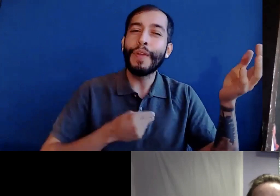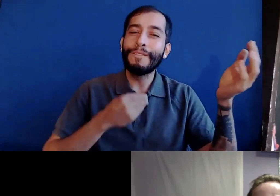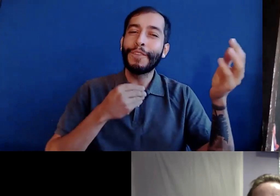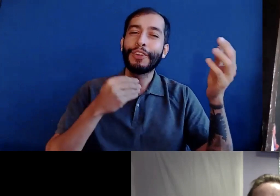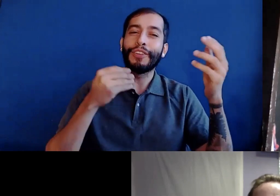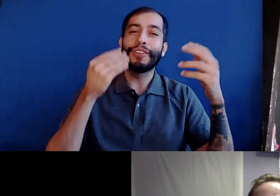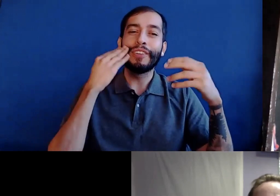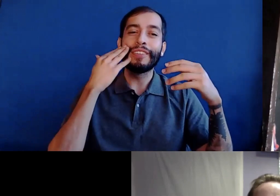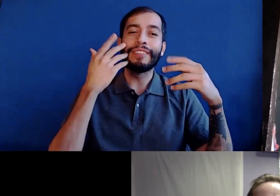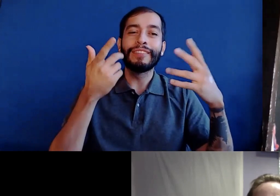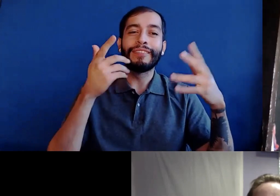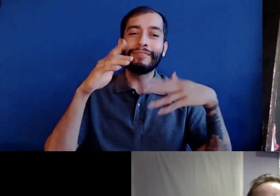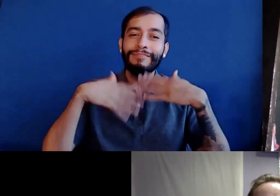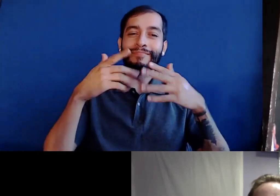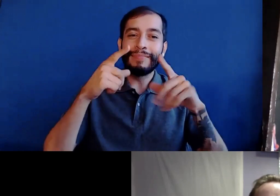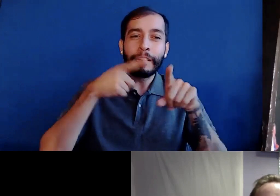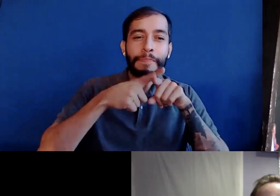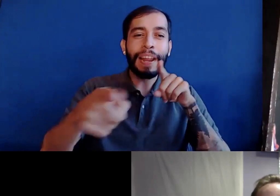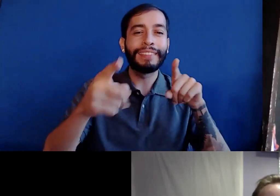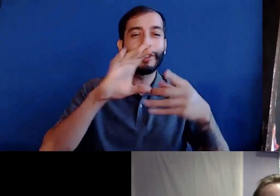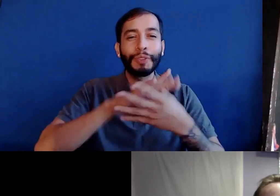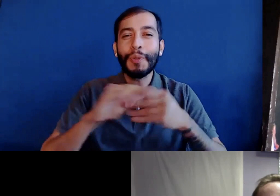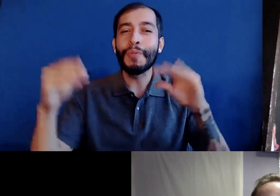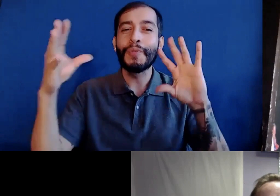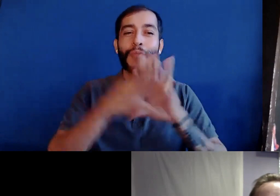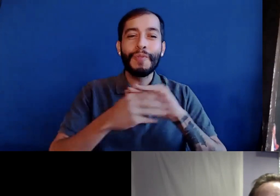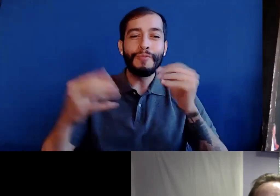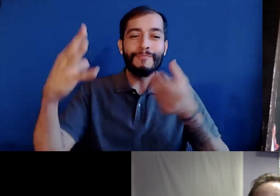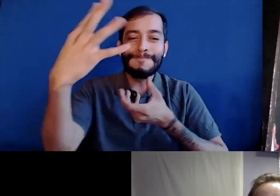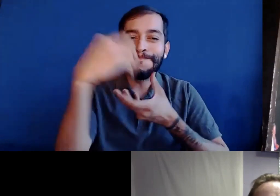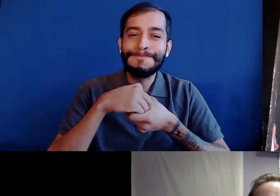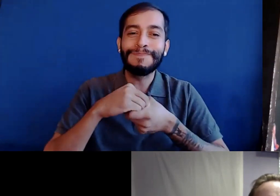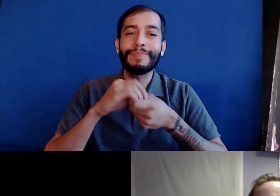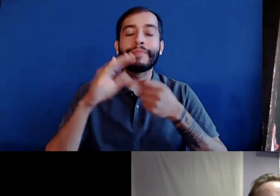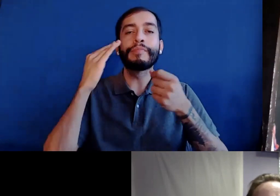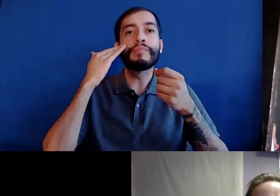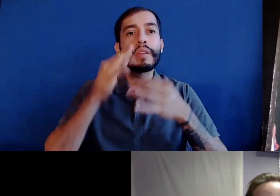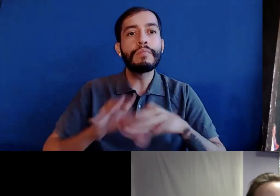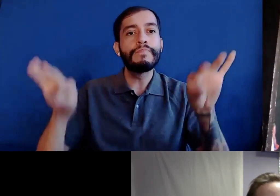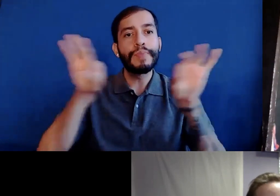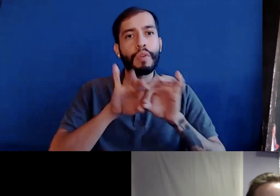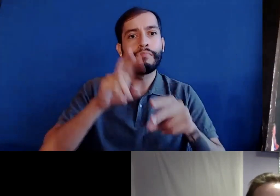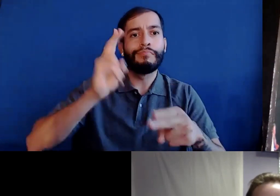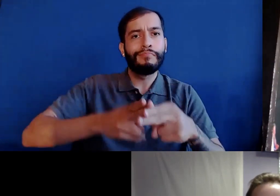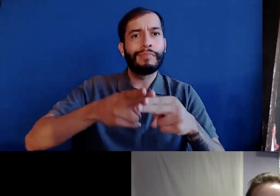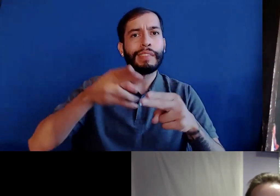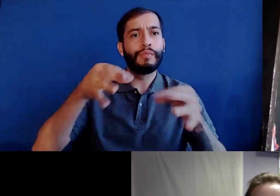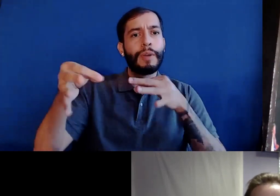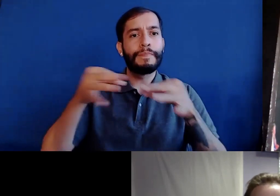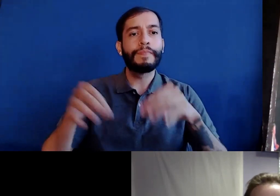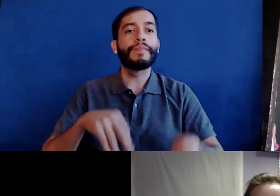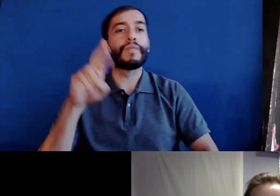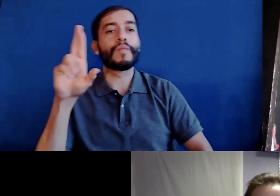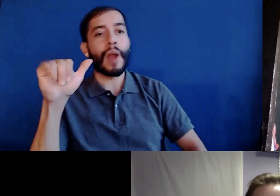Although it's incredibly important to mention. yeah, I kind of like, when I was thinking about it,